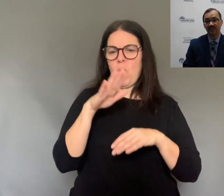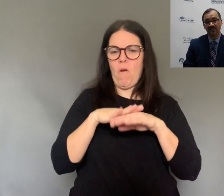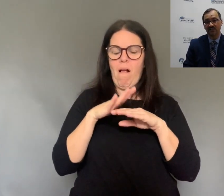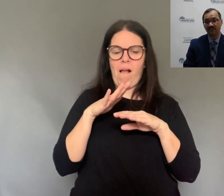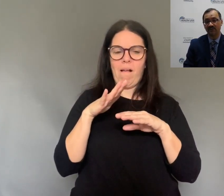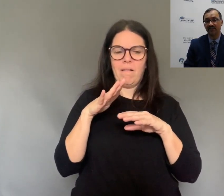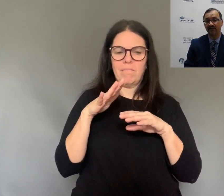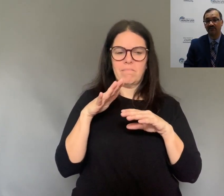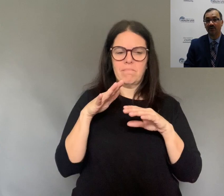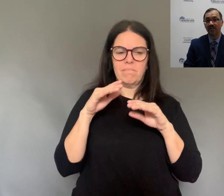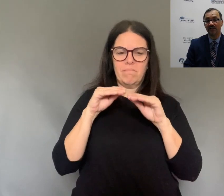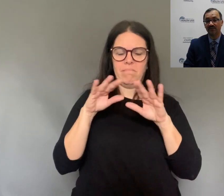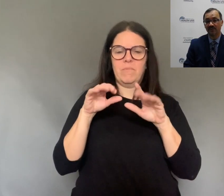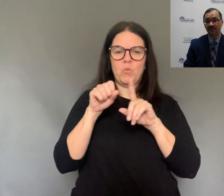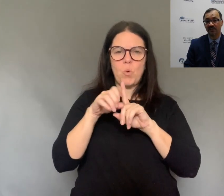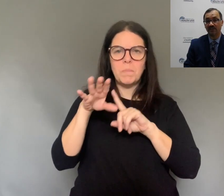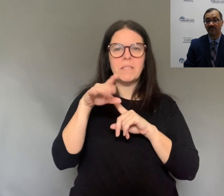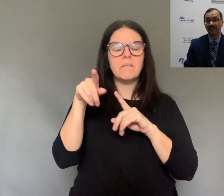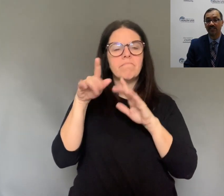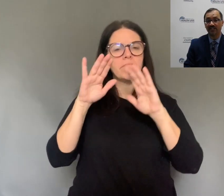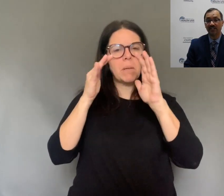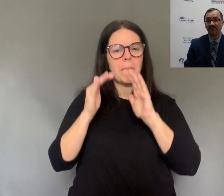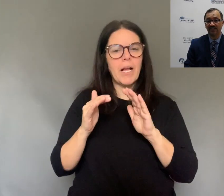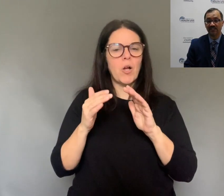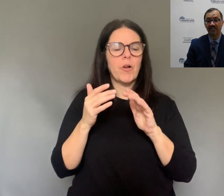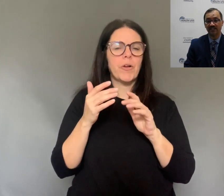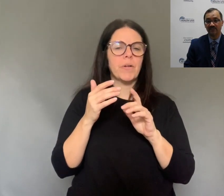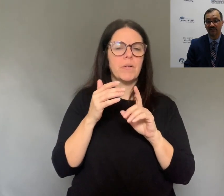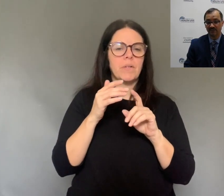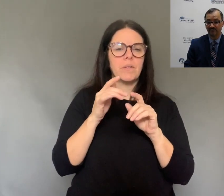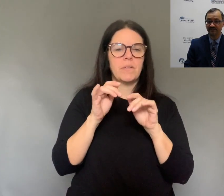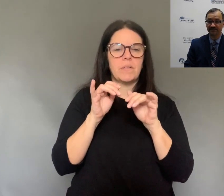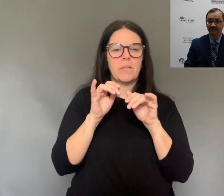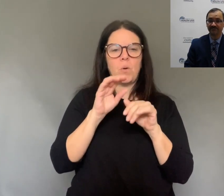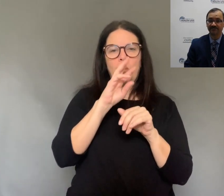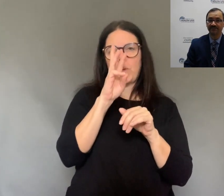which is roughly around 400,000 for the entire Windsor and Essex region.